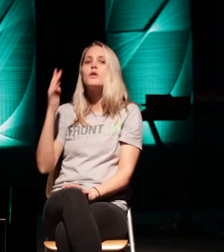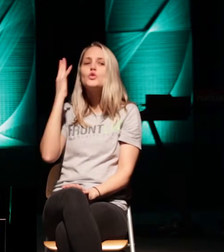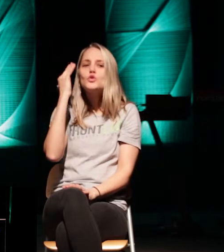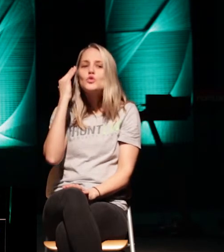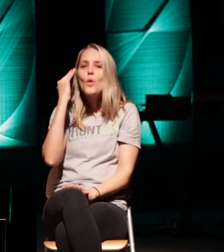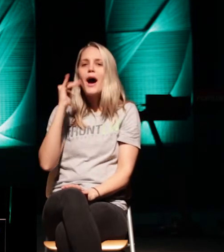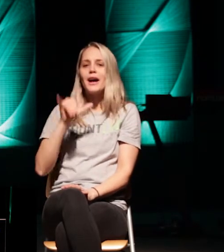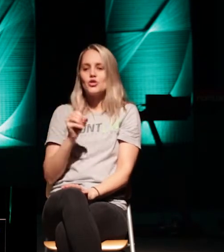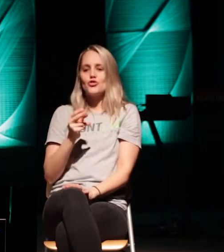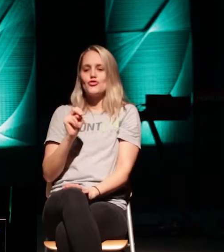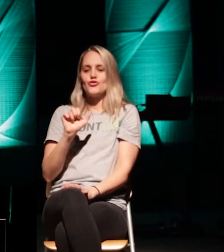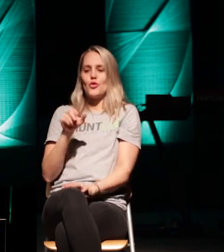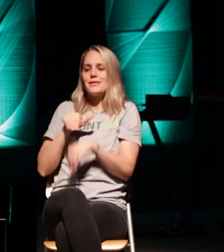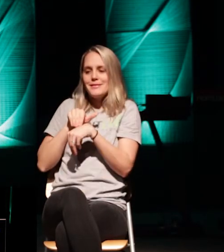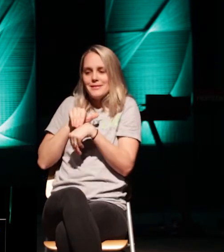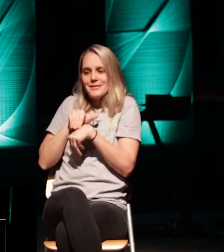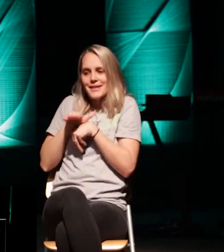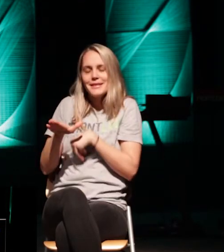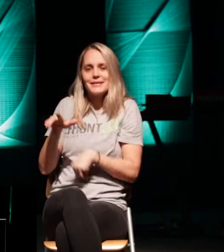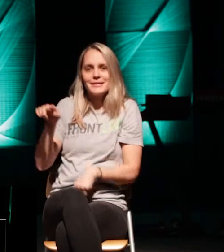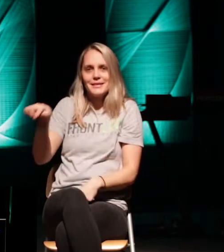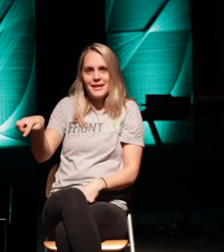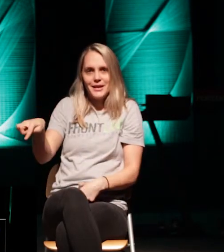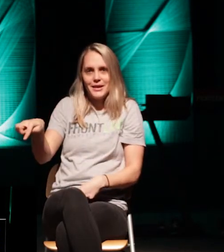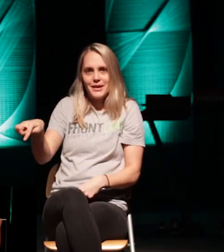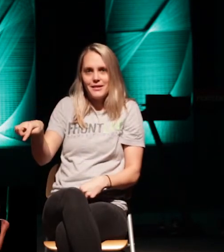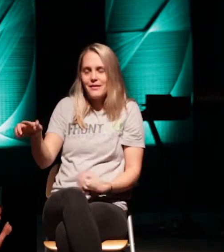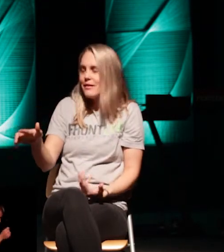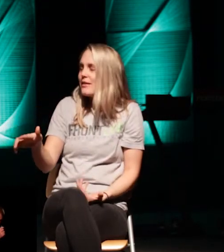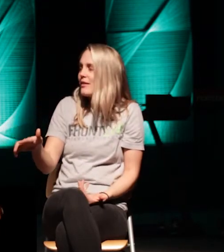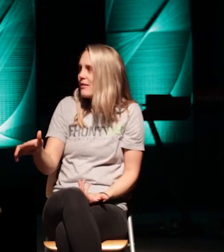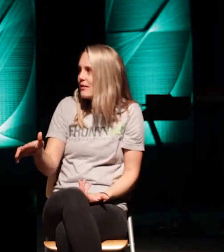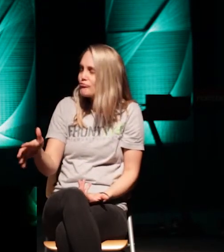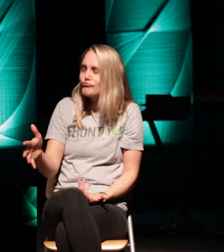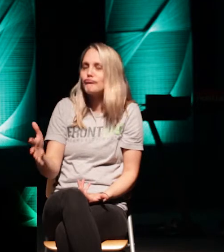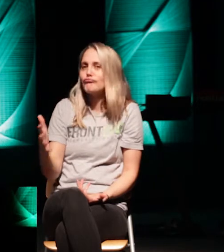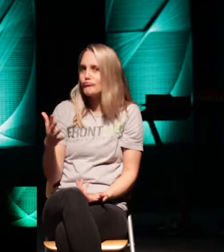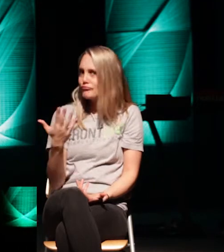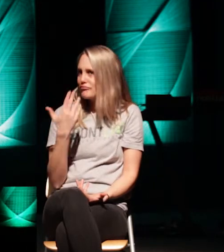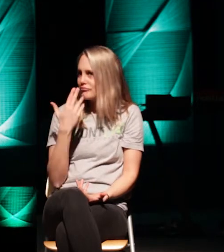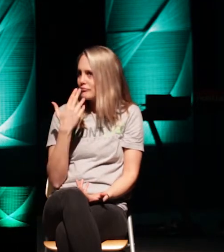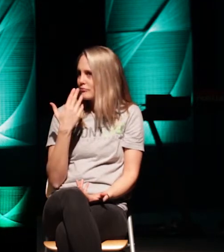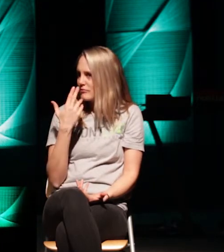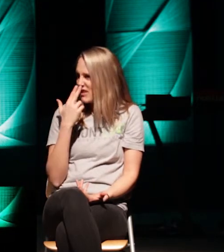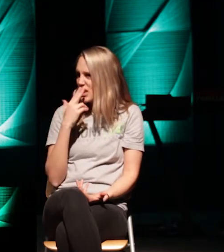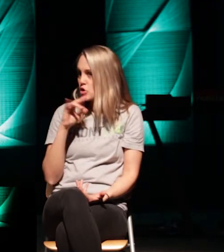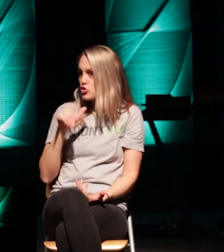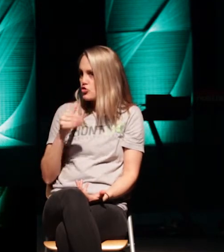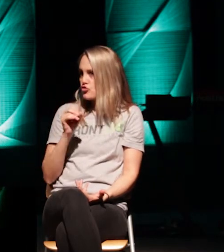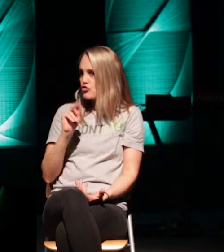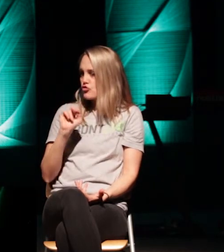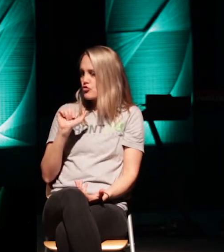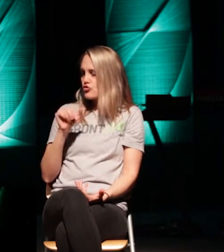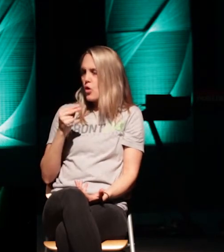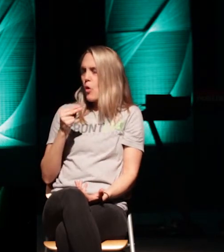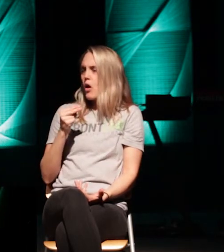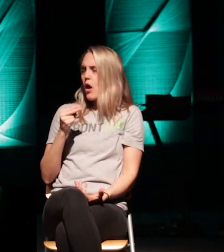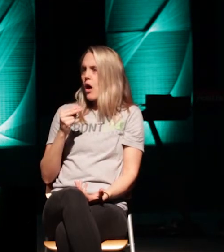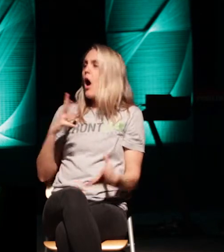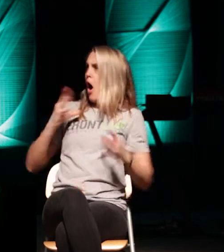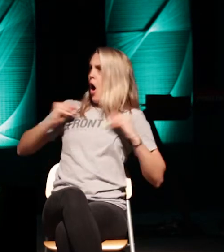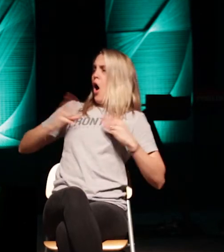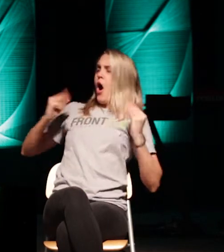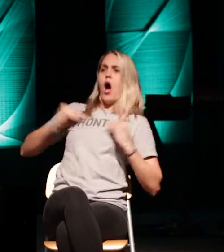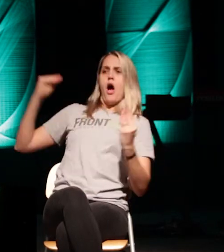you, Jonah. And isn't it funny? I mean, just as we think about Jonah, how quick he is to receive grace, but